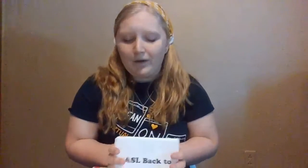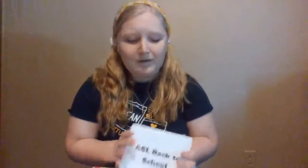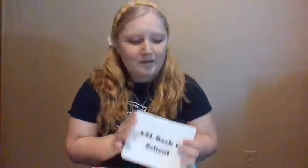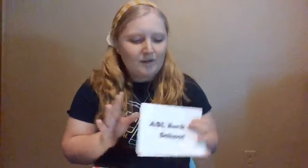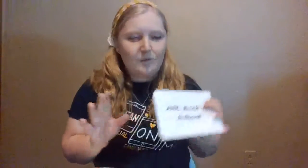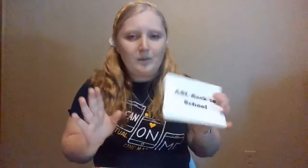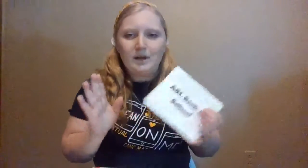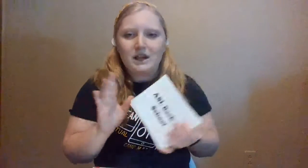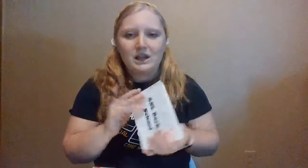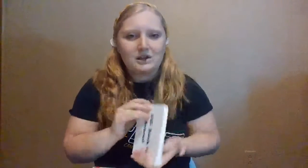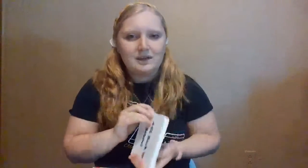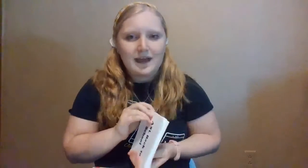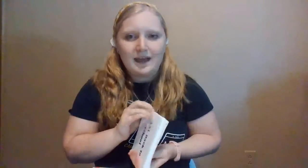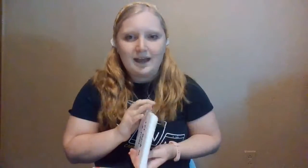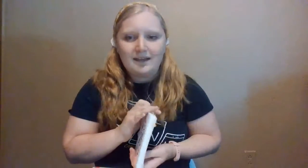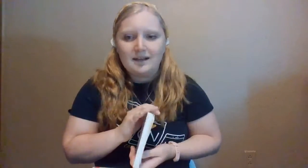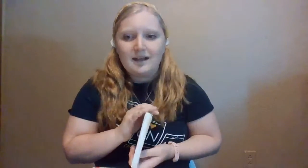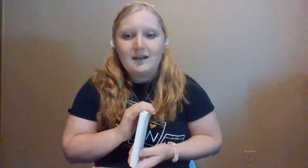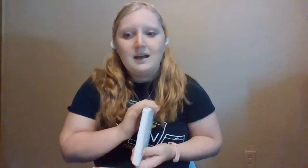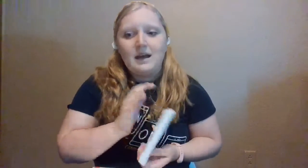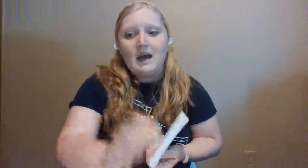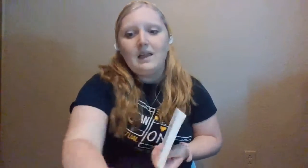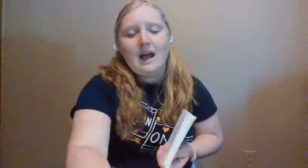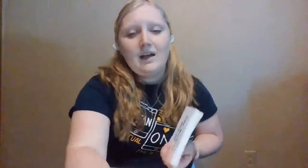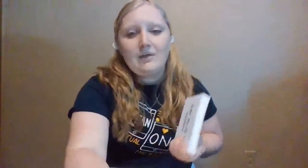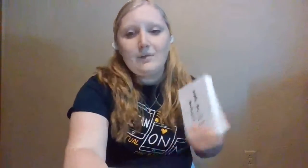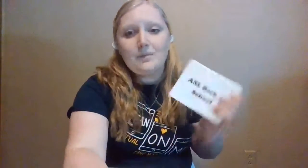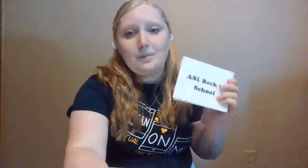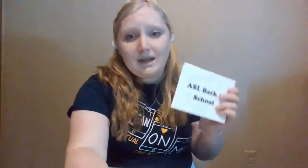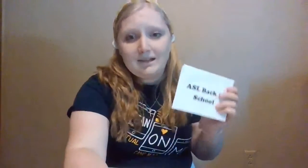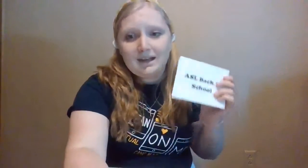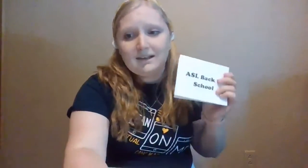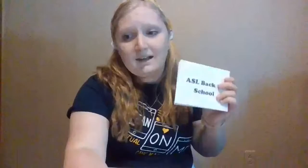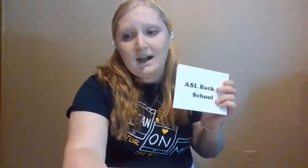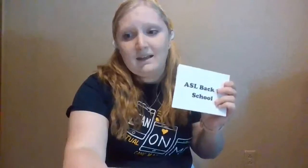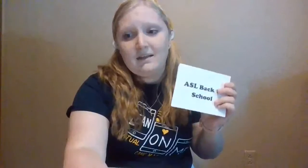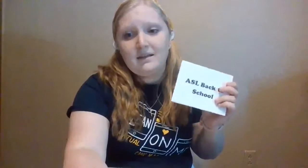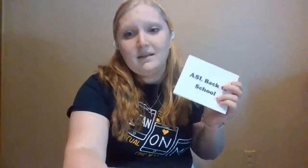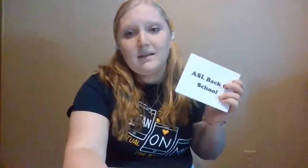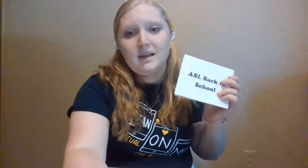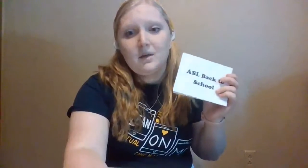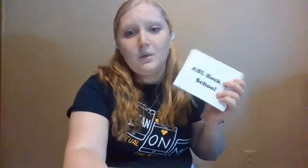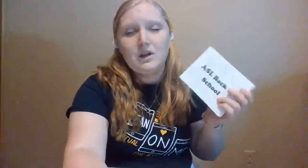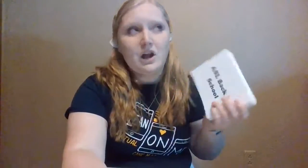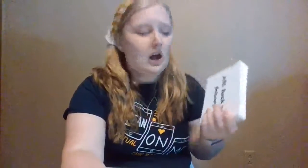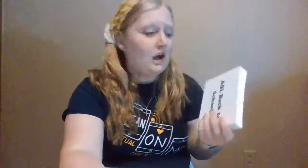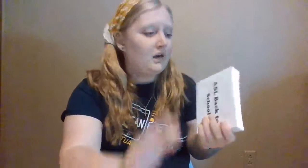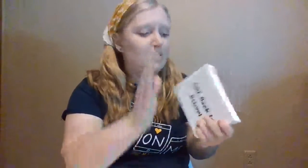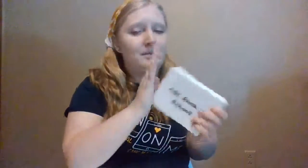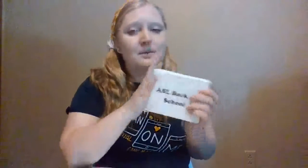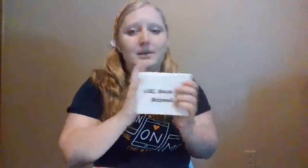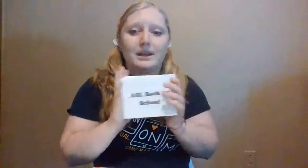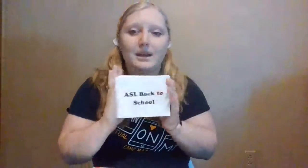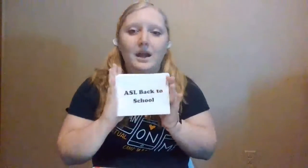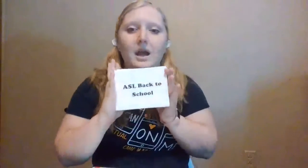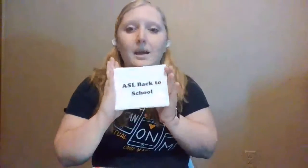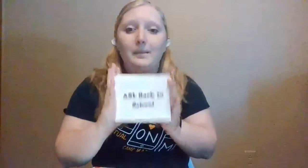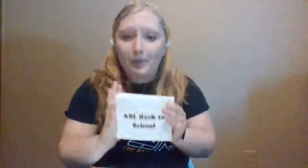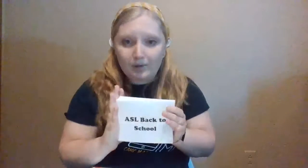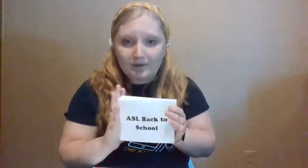school. So what we're going to learn today is a lot of basic signs, which are going to be really